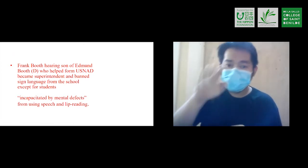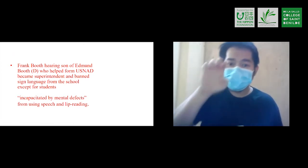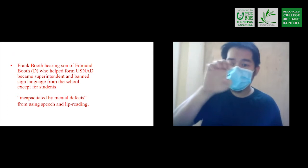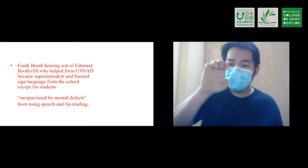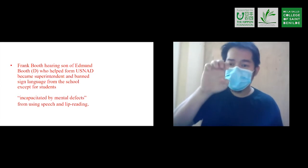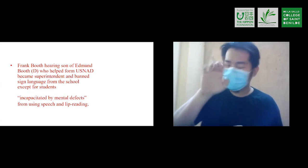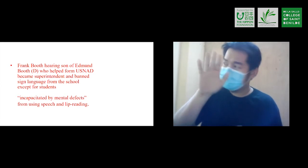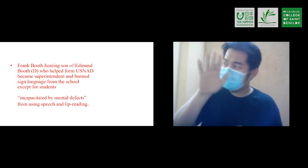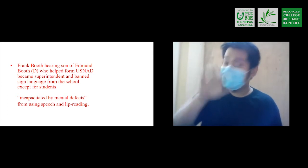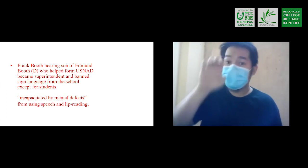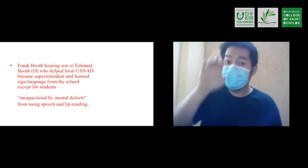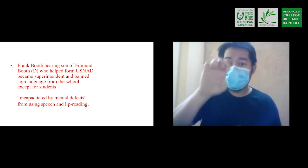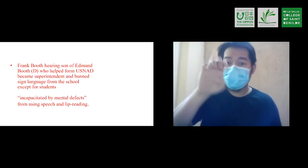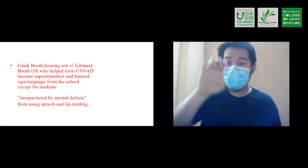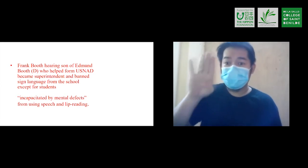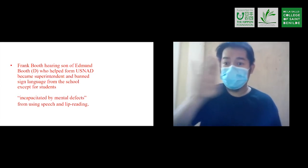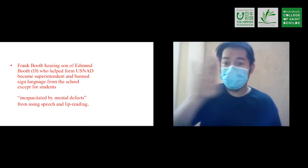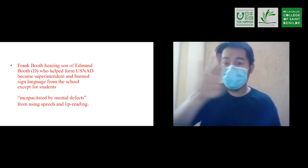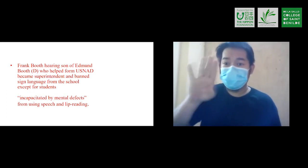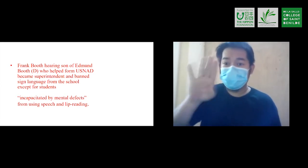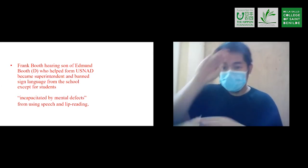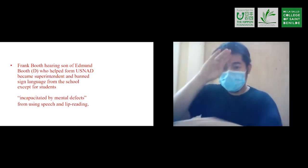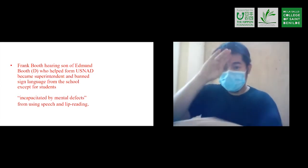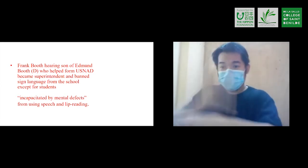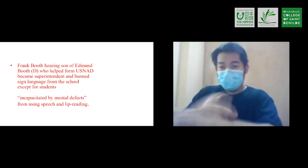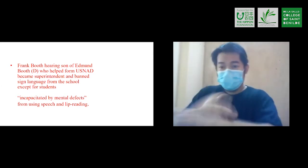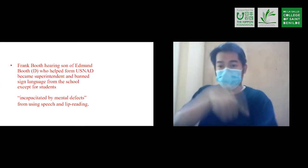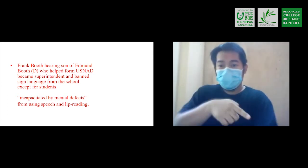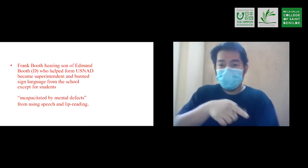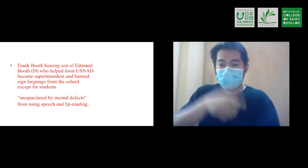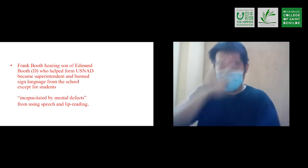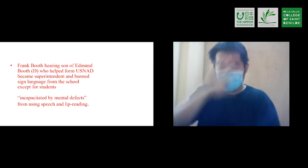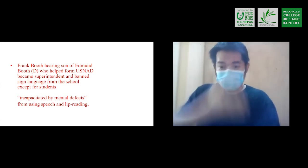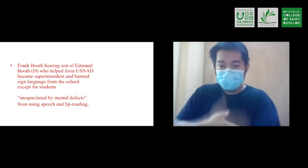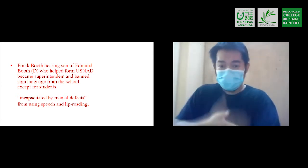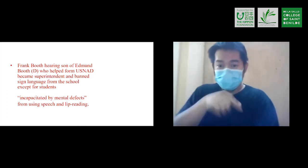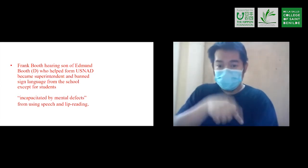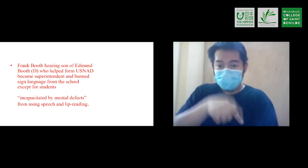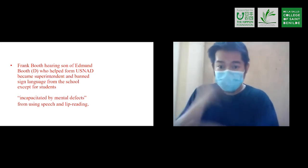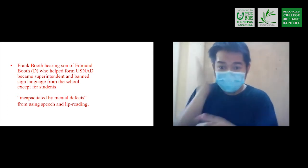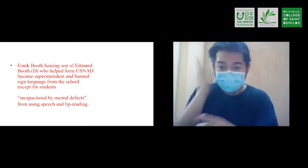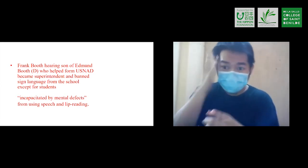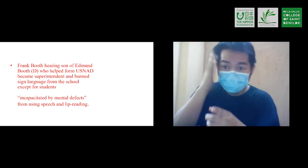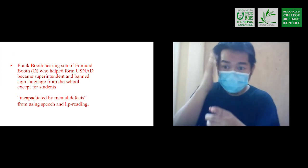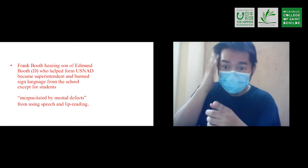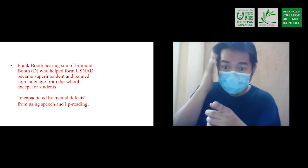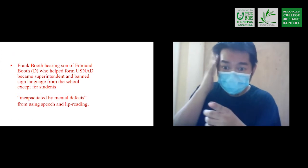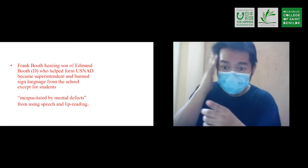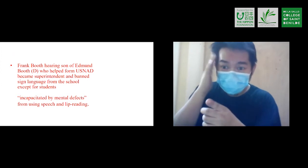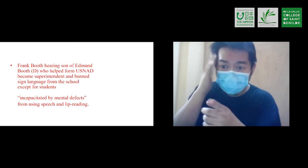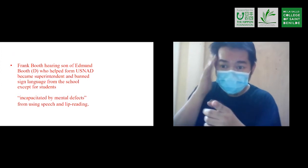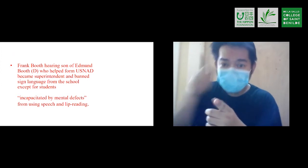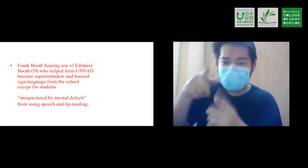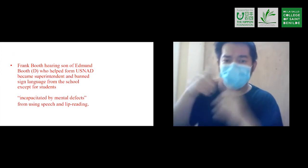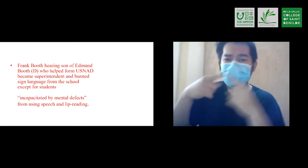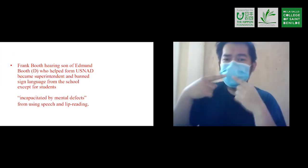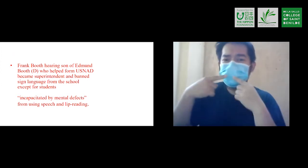Do you know Frank Booth? He was E.B.'s son. Do